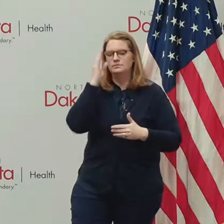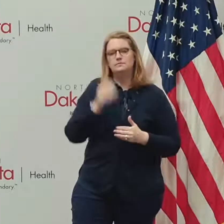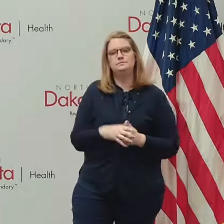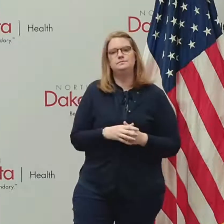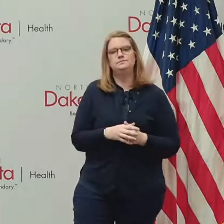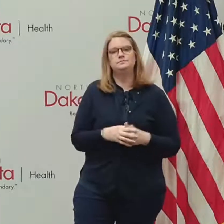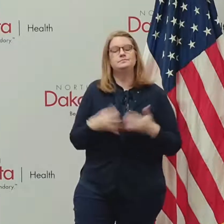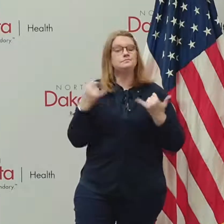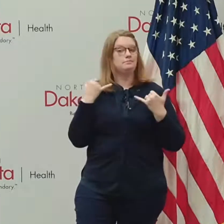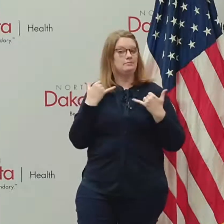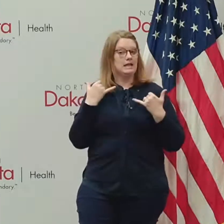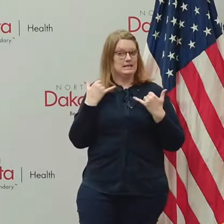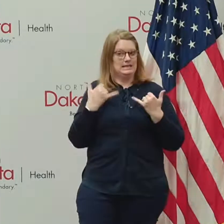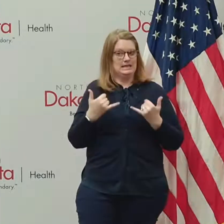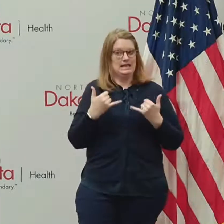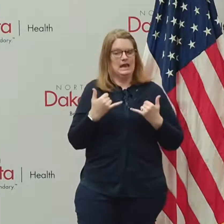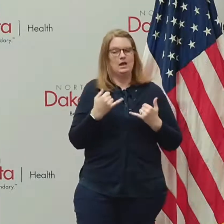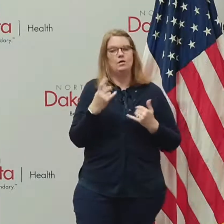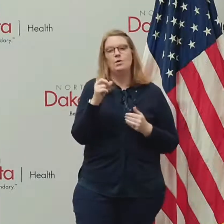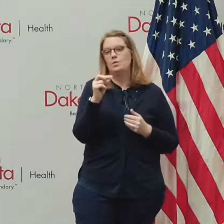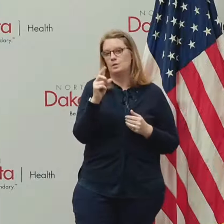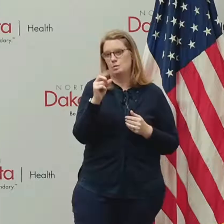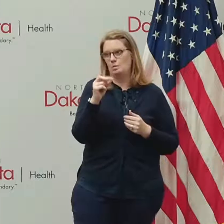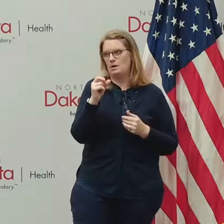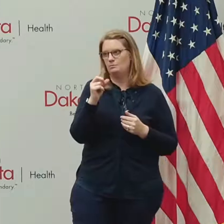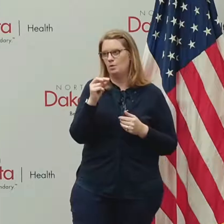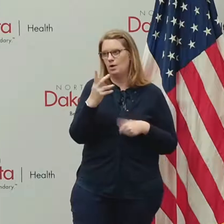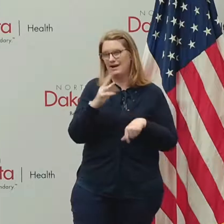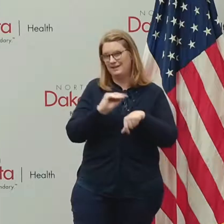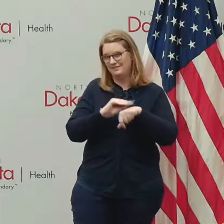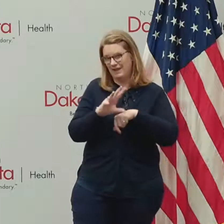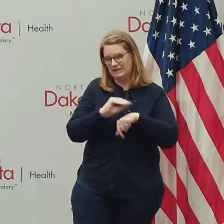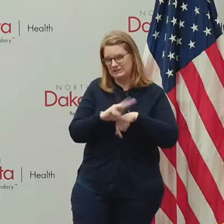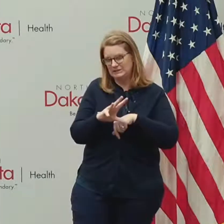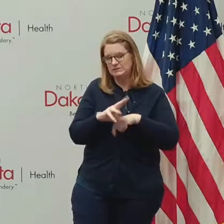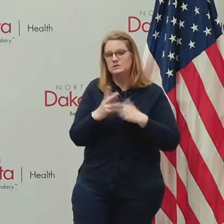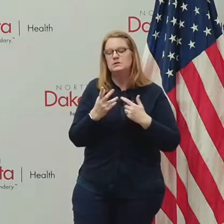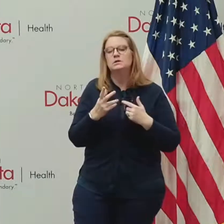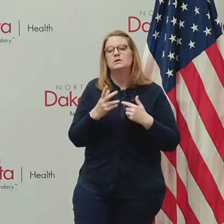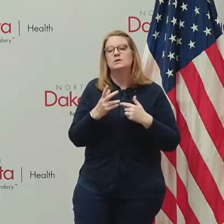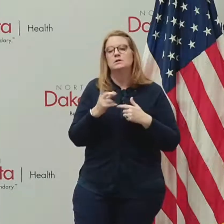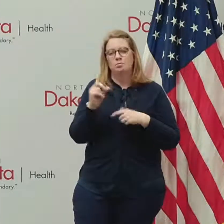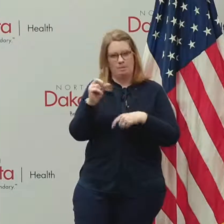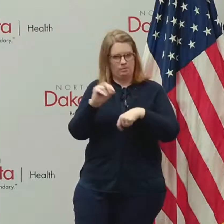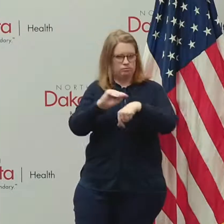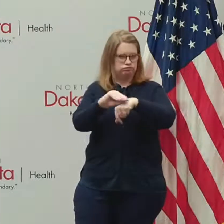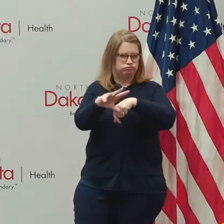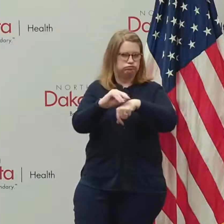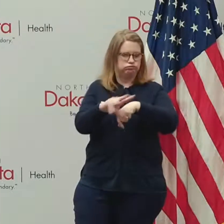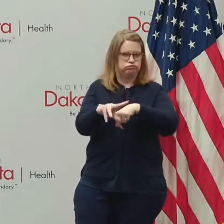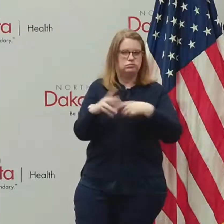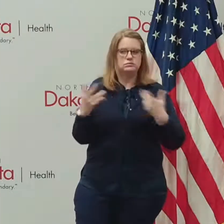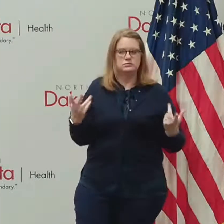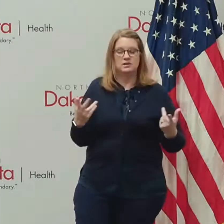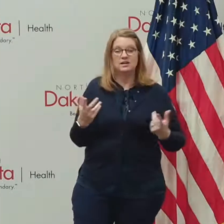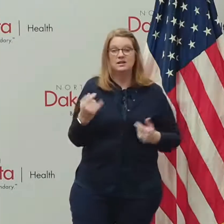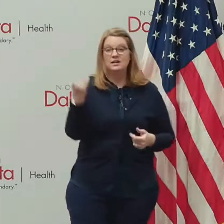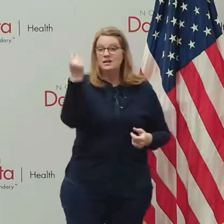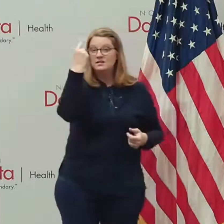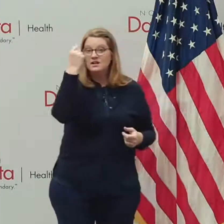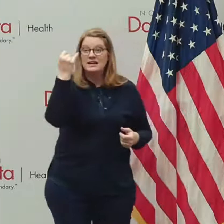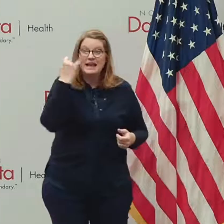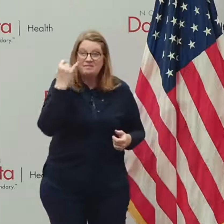But in the meantime, there's one other piece of advice we've been giving to people all along, and that's if you're not feeling